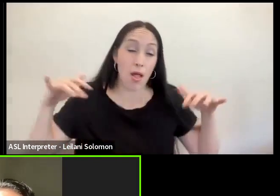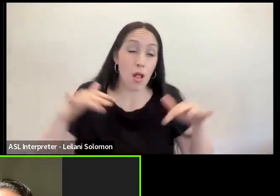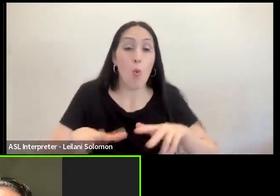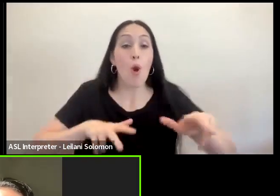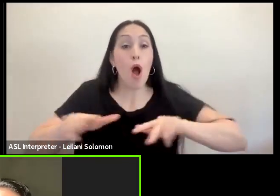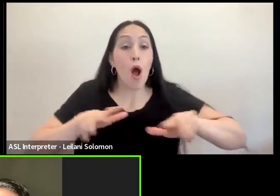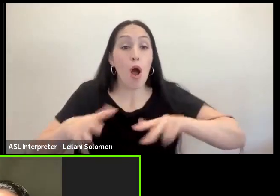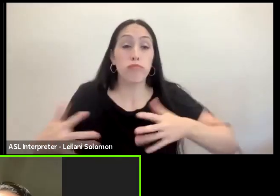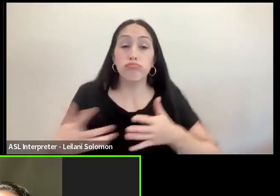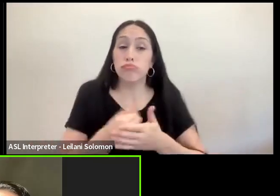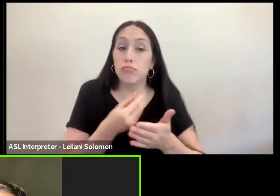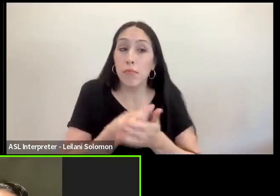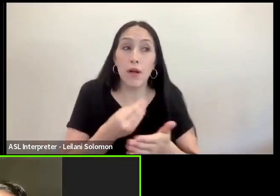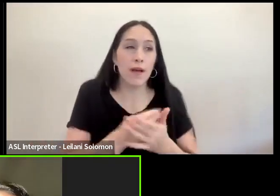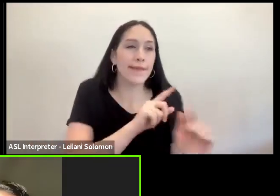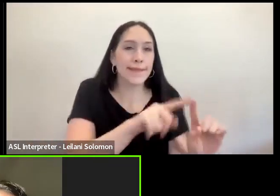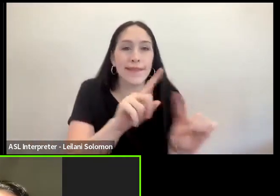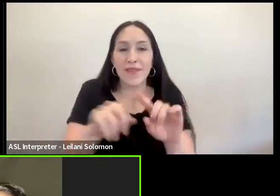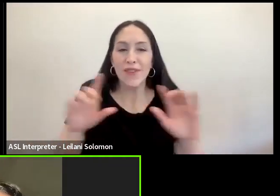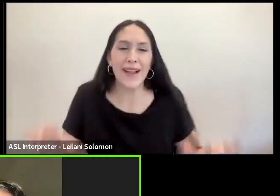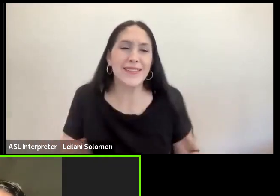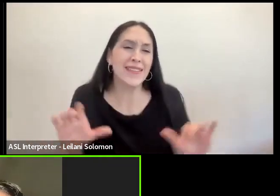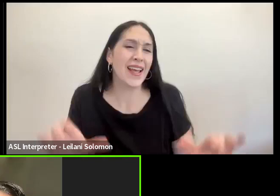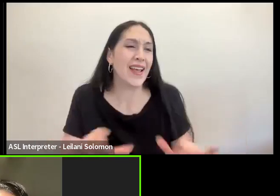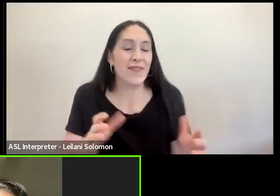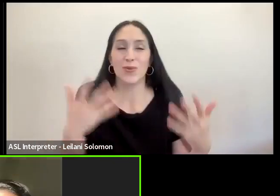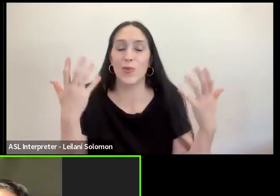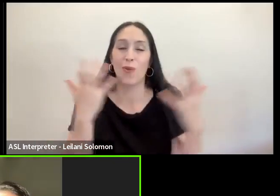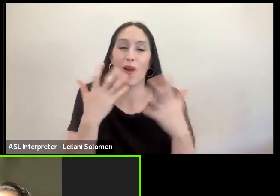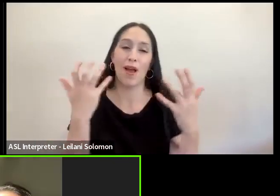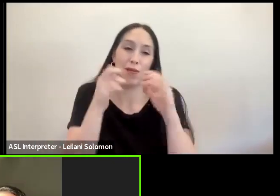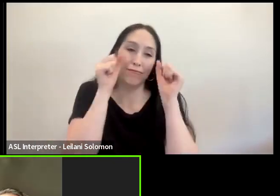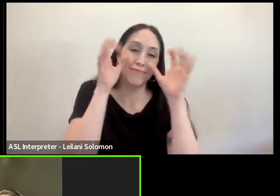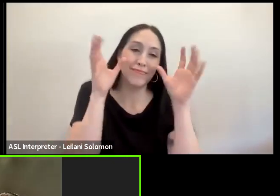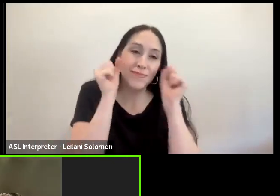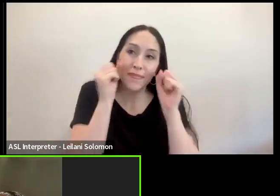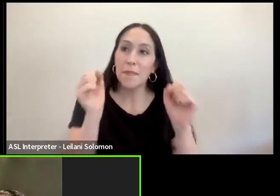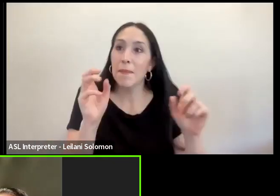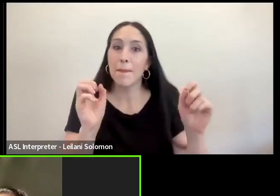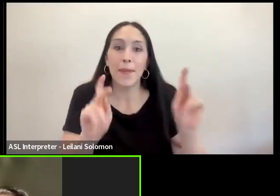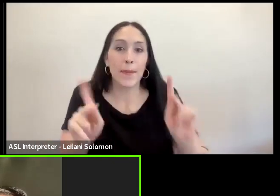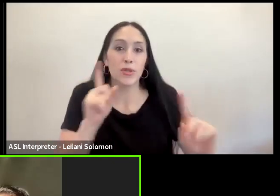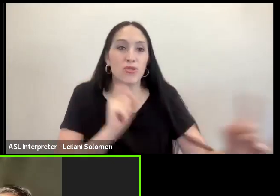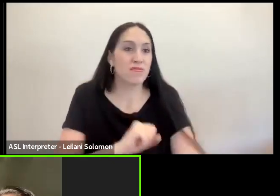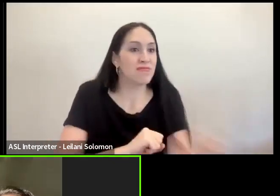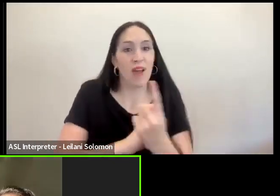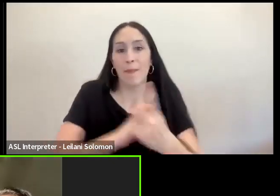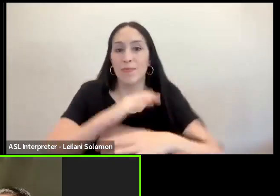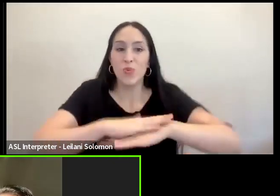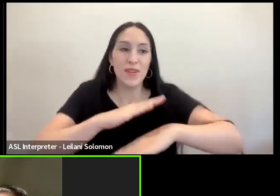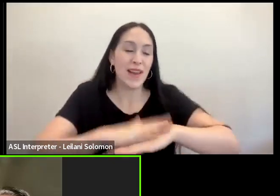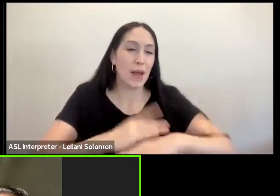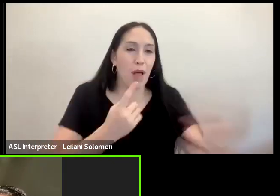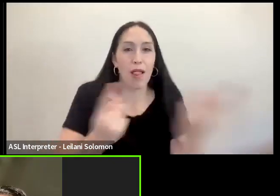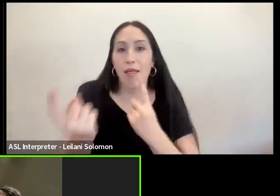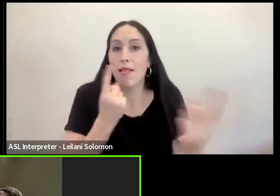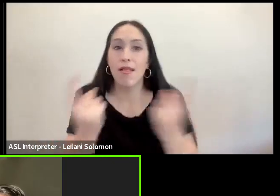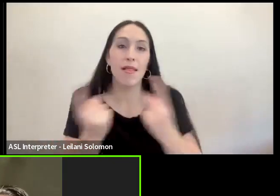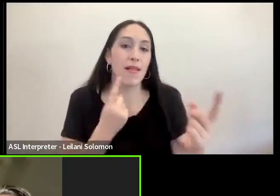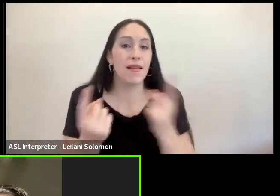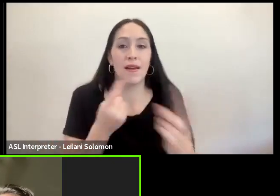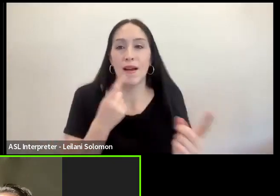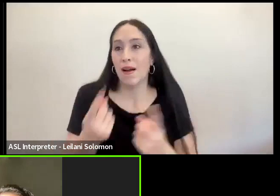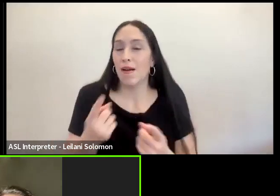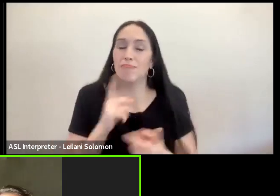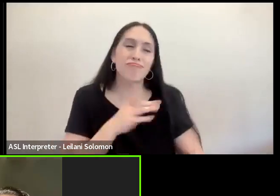many activities going on. It's so great because everyone just comes up to the table and is having a good time and wants to find out